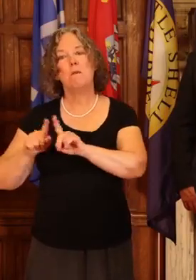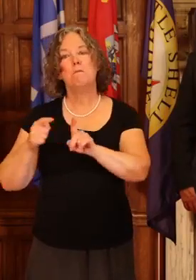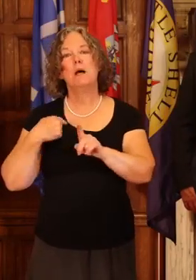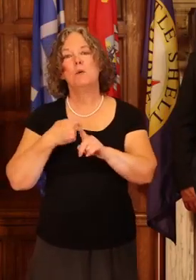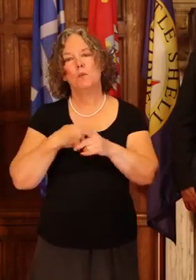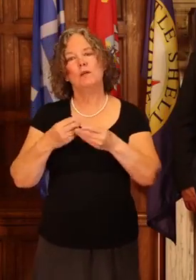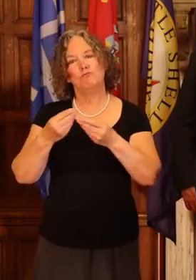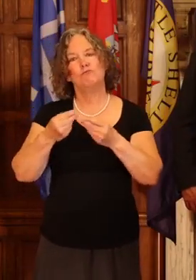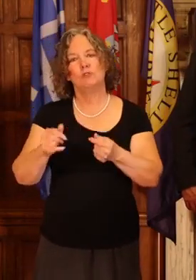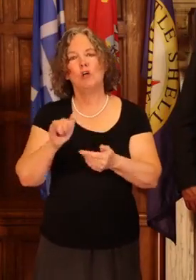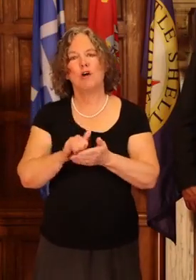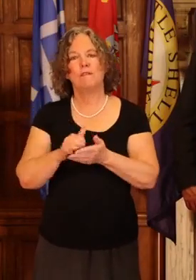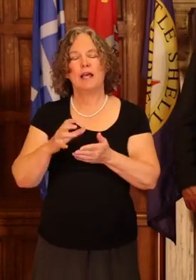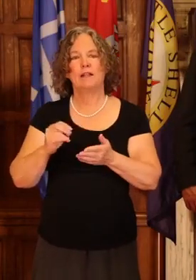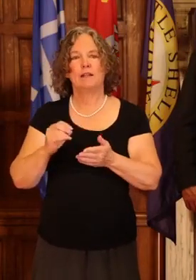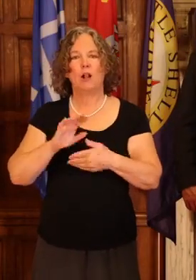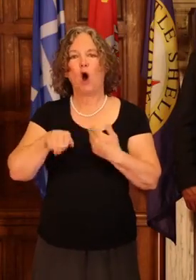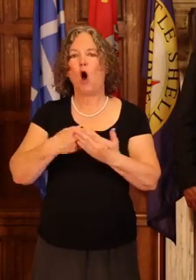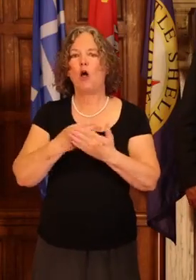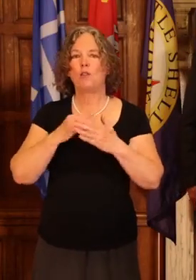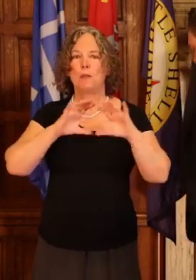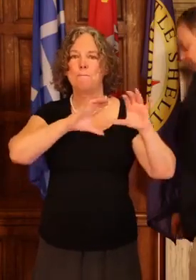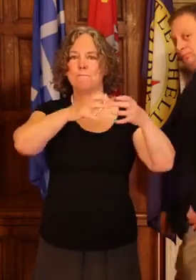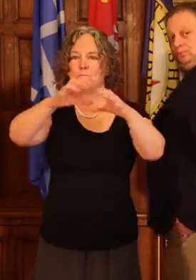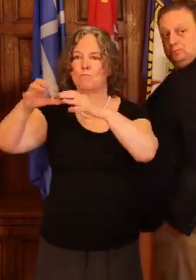all branches are involved in.